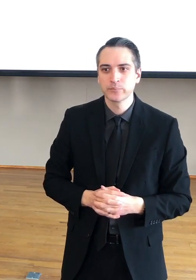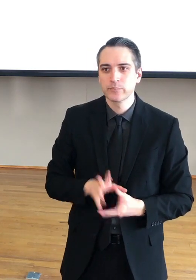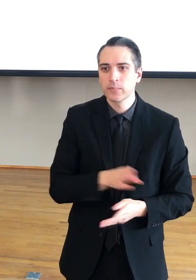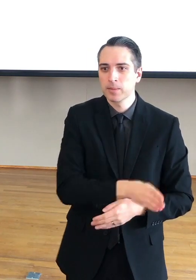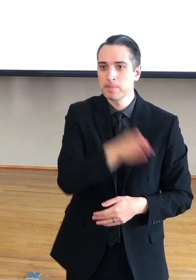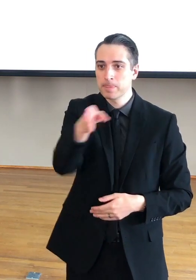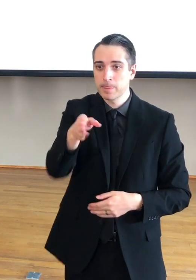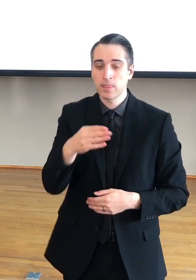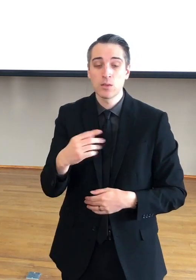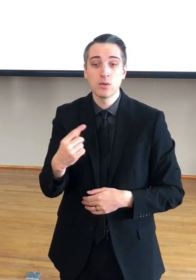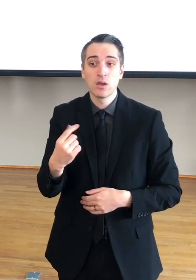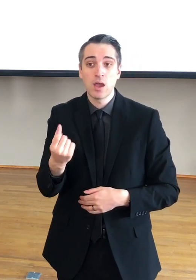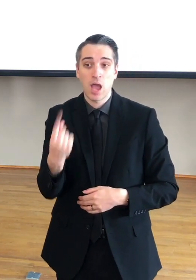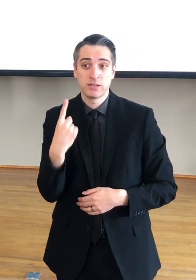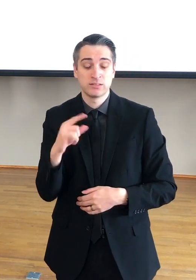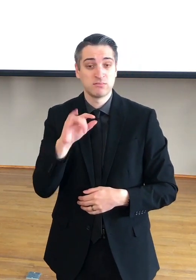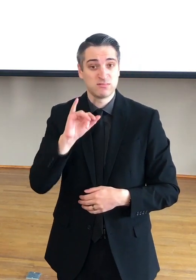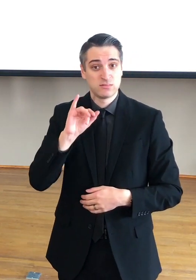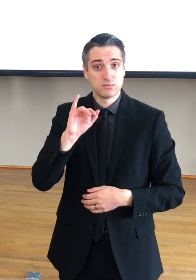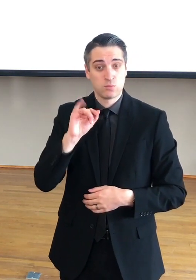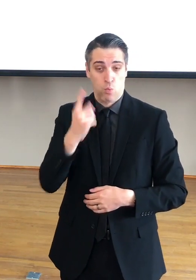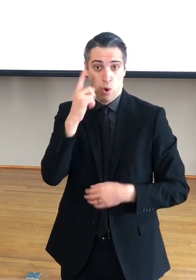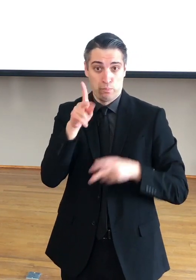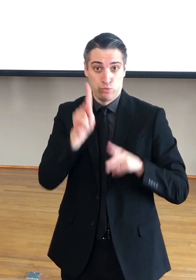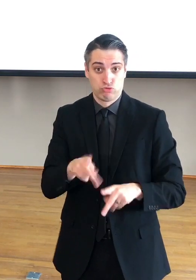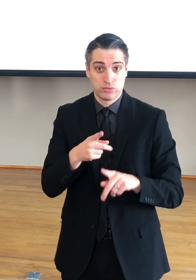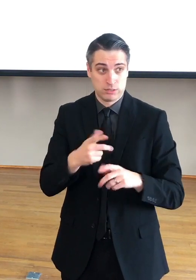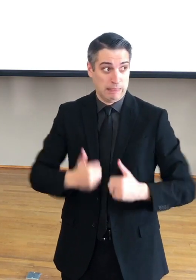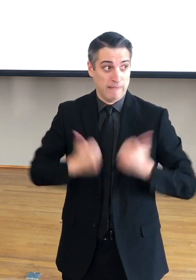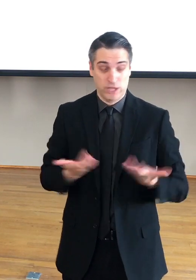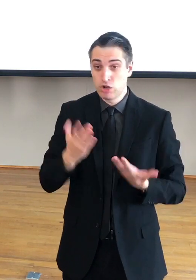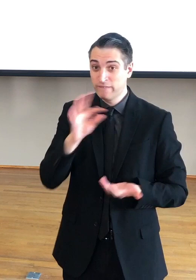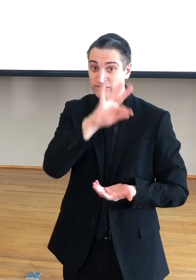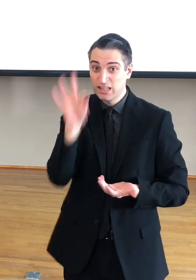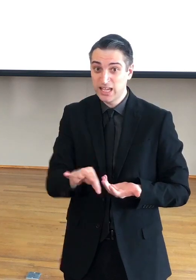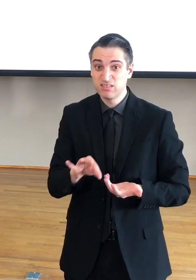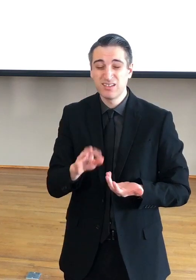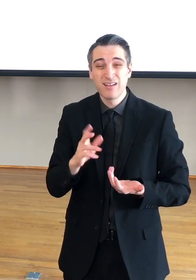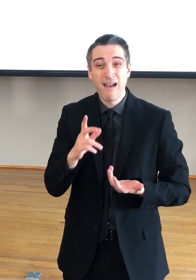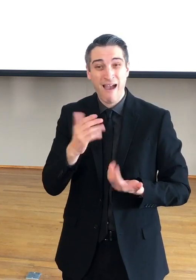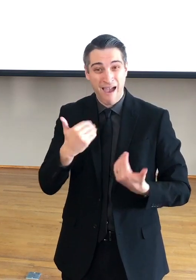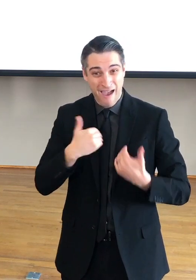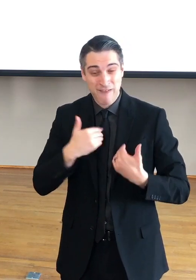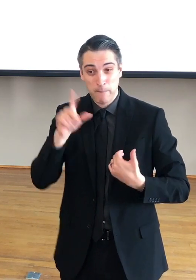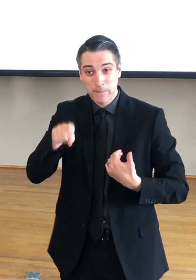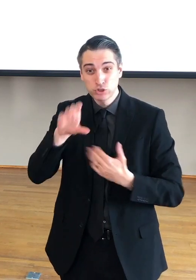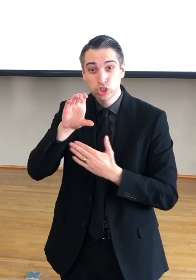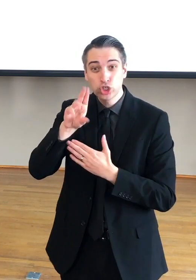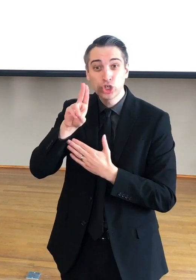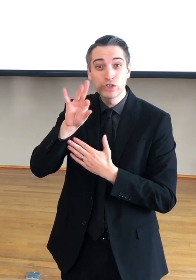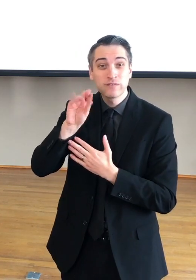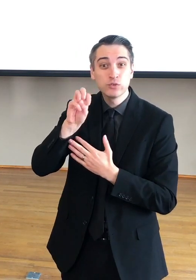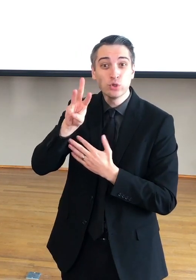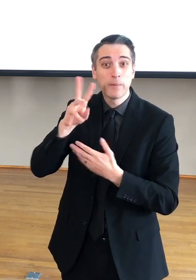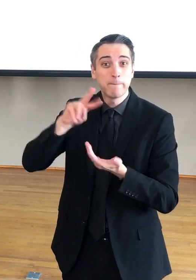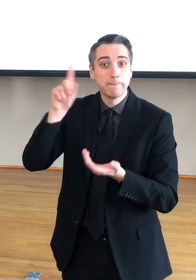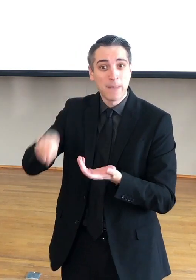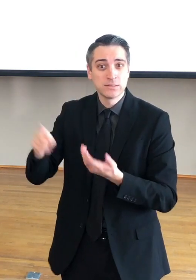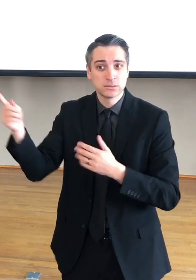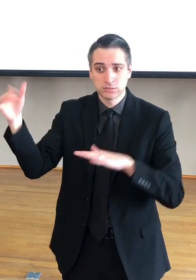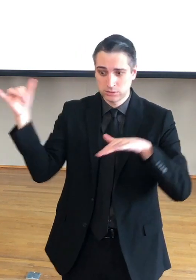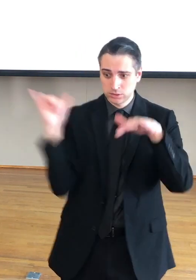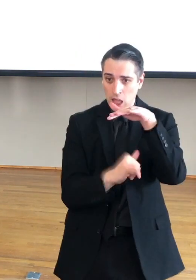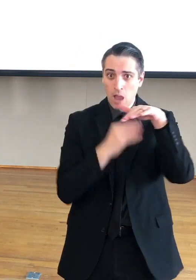A resident asked if there's a curfew in place in the city. There's no curfew in place inside the city. You know, we don't